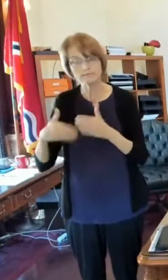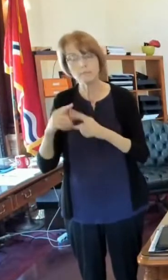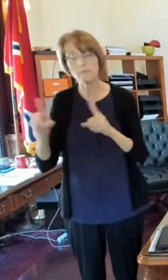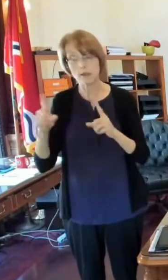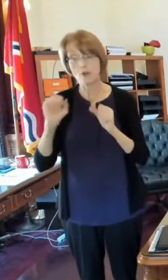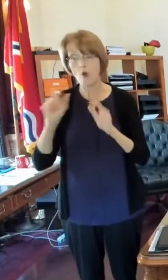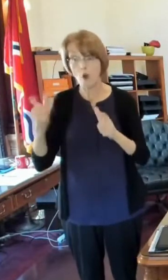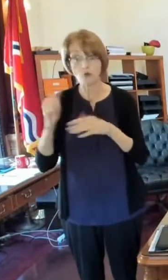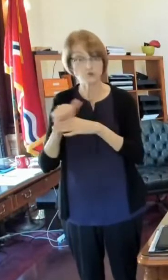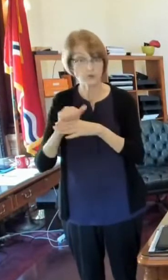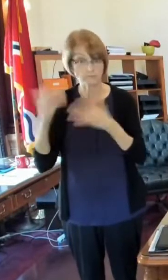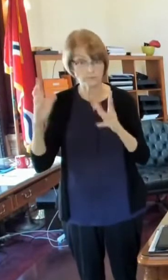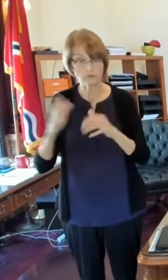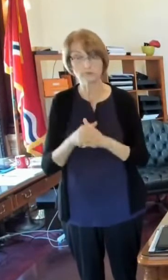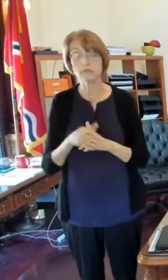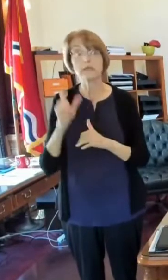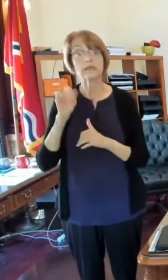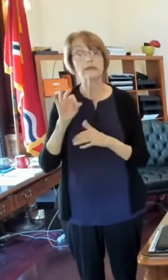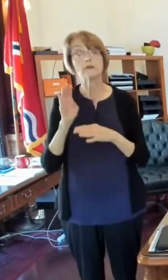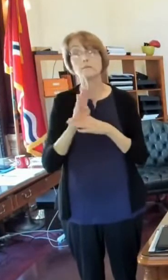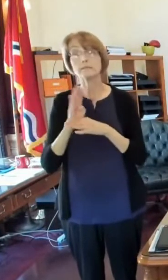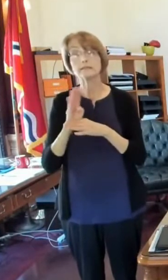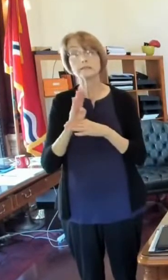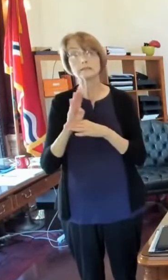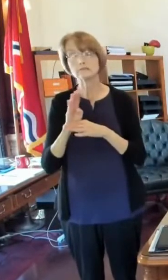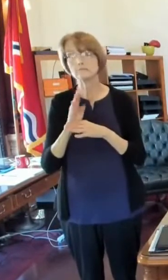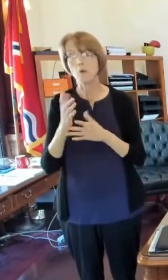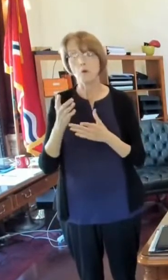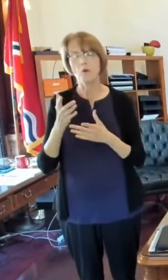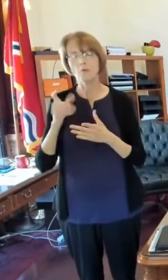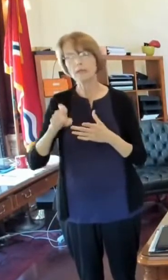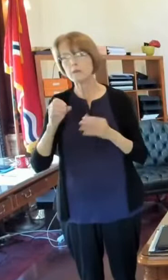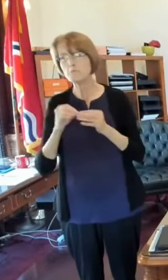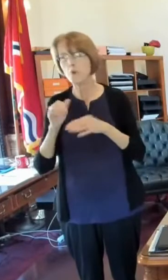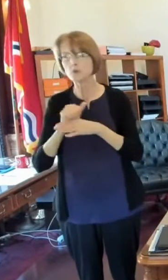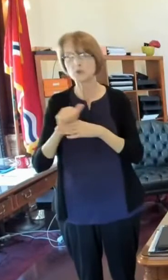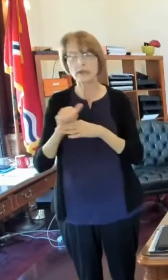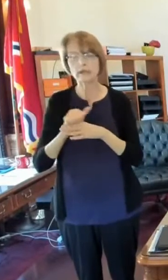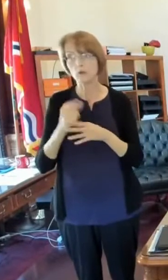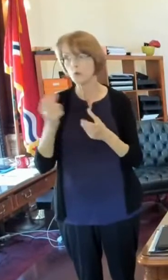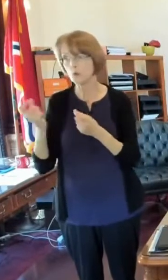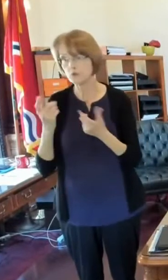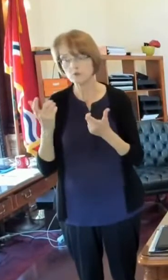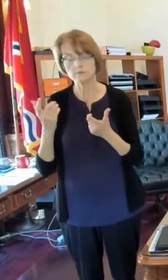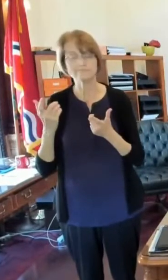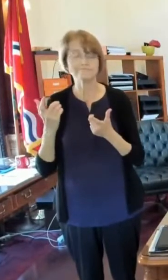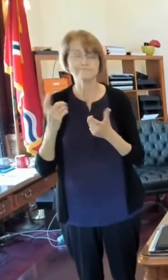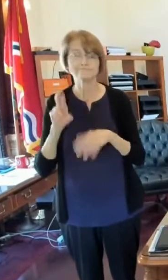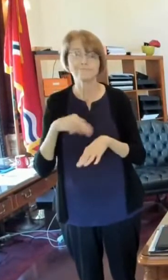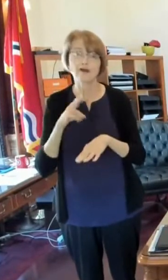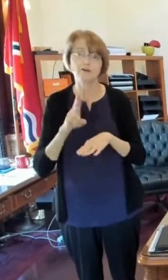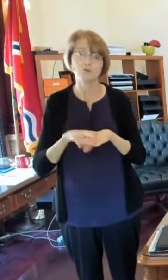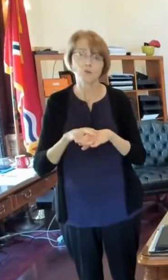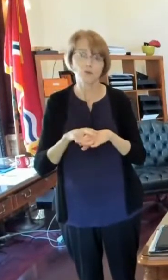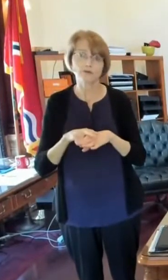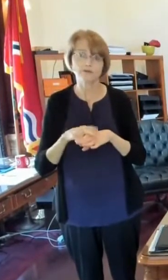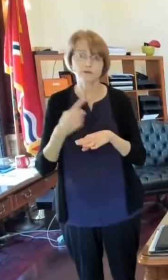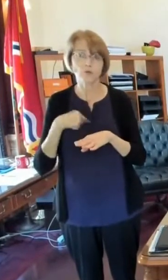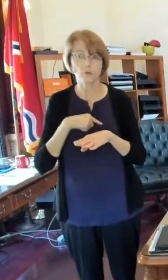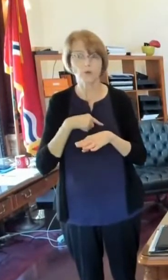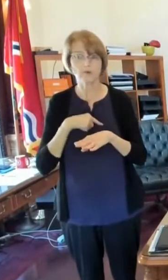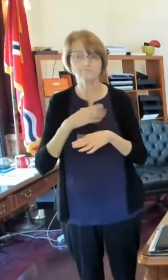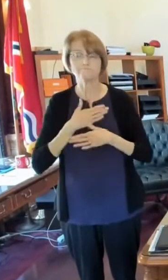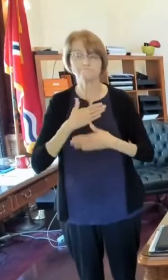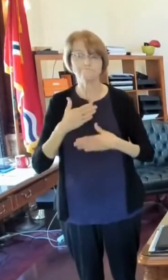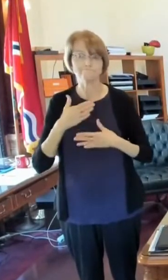that feels like they need additional training or that they don't know what to do, certainly we're available to help them.